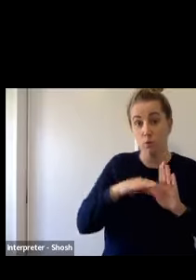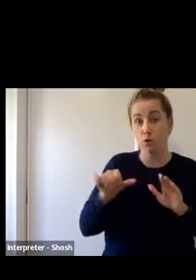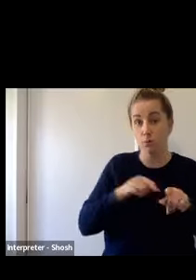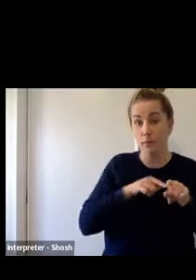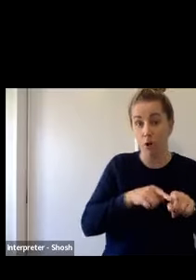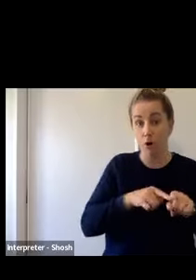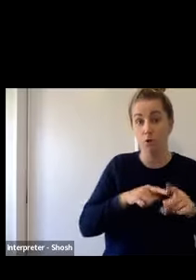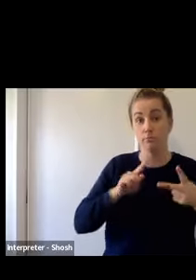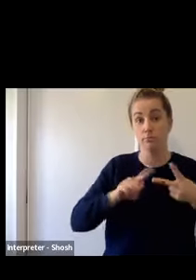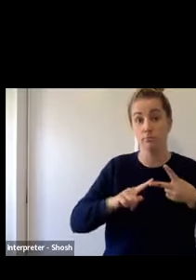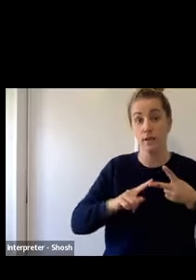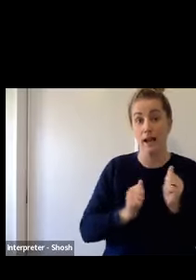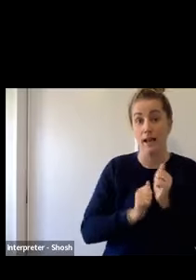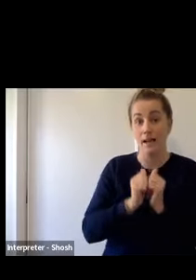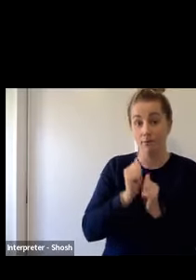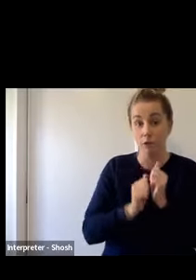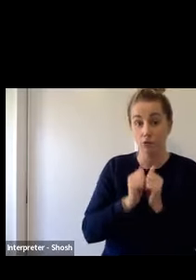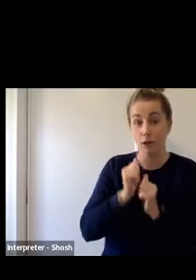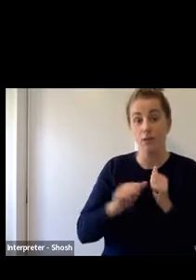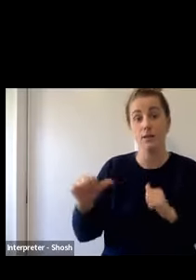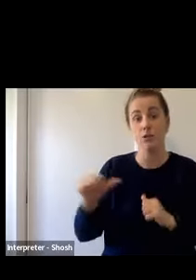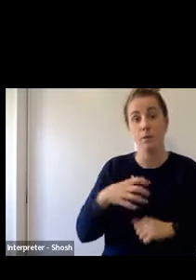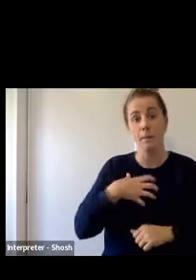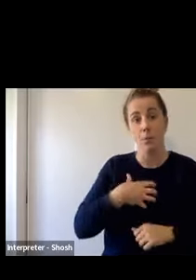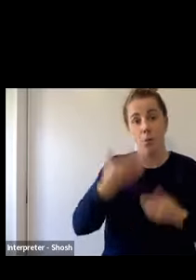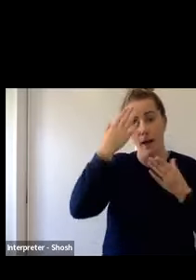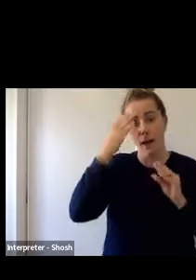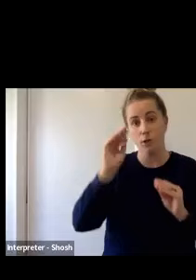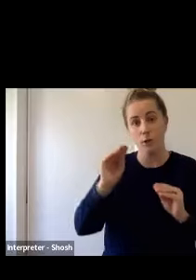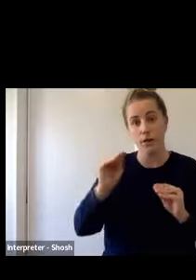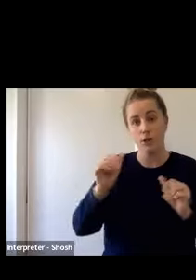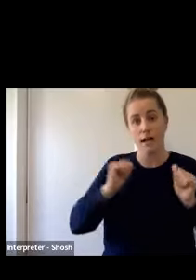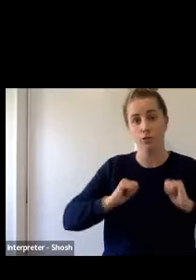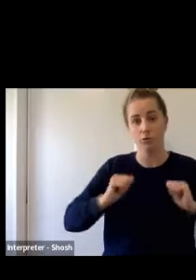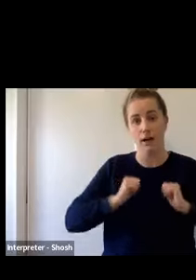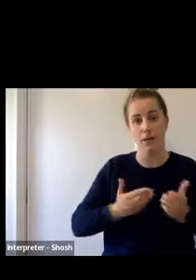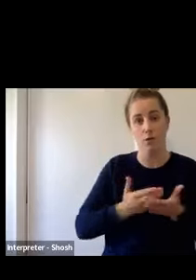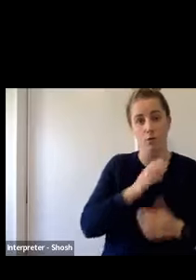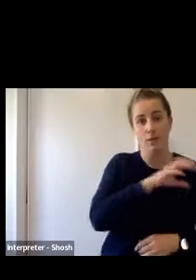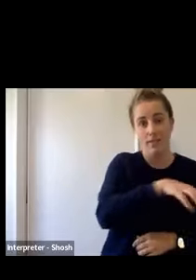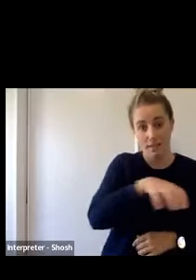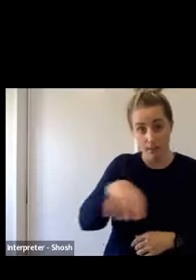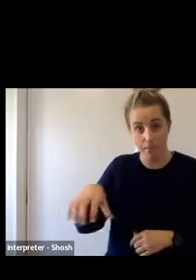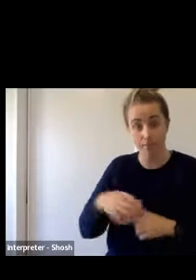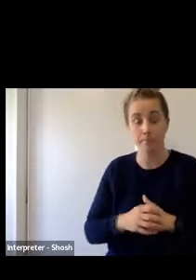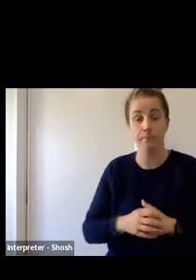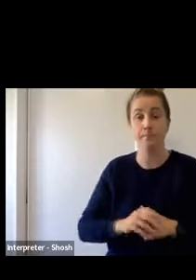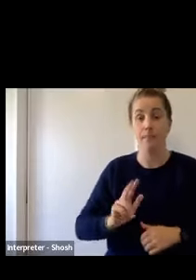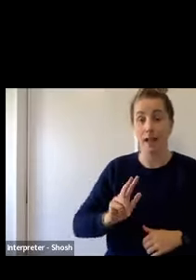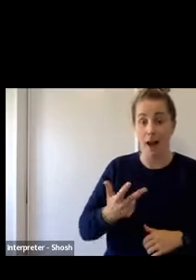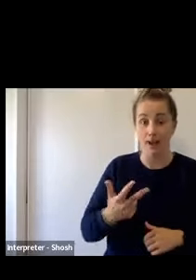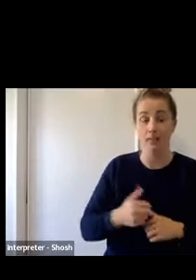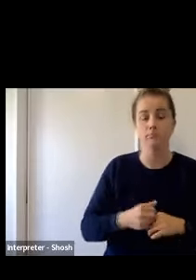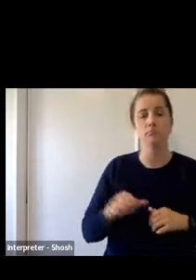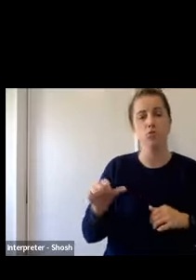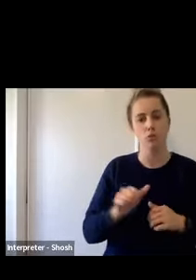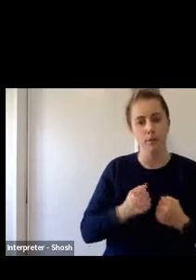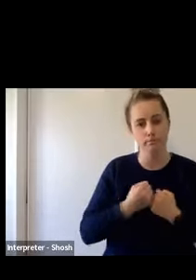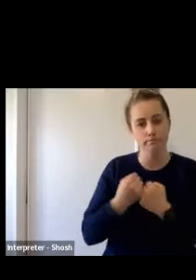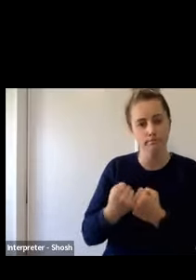in infrastructure. There should be more education and training across sectors. There needs to be enforcement